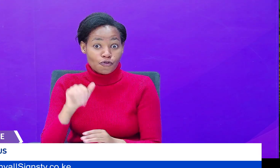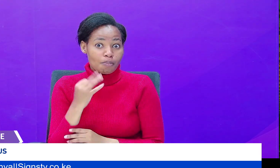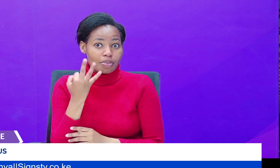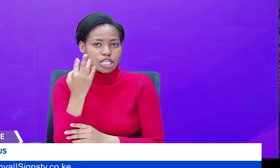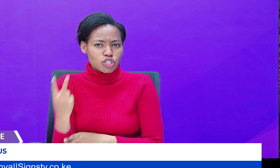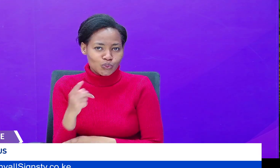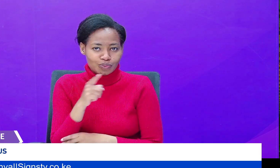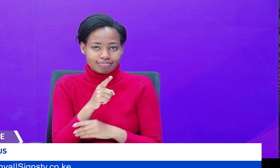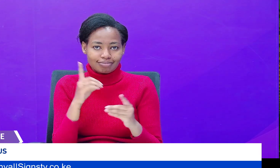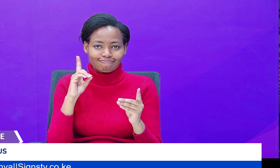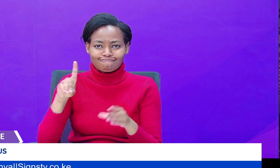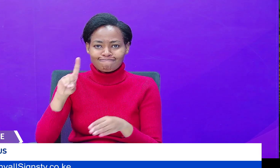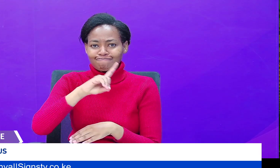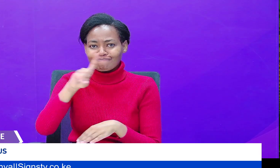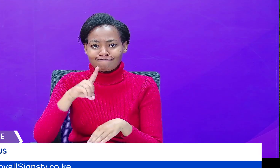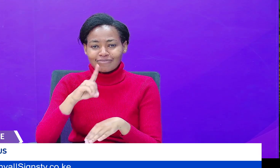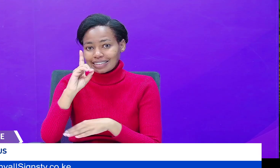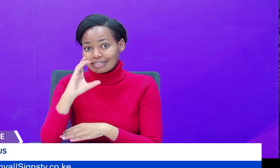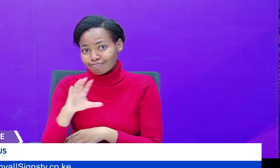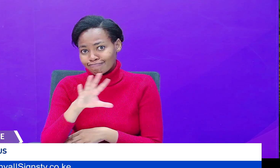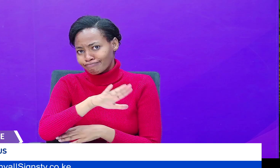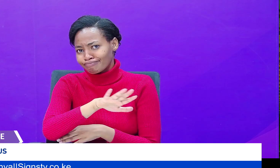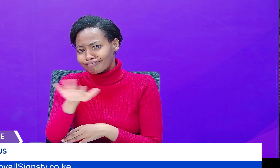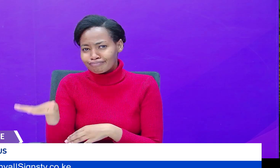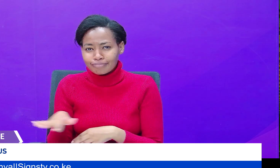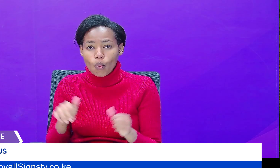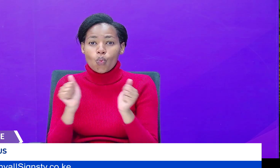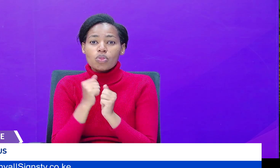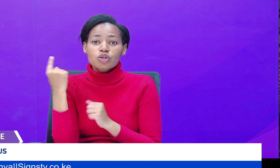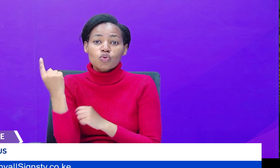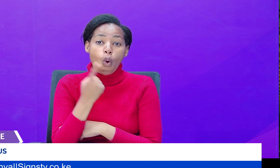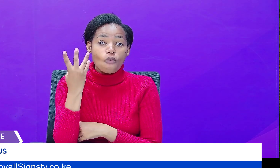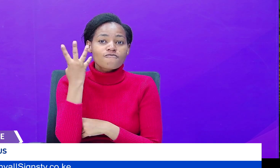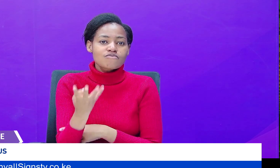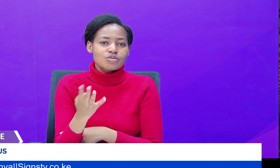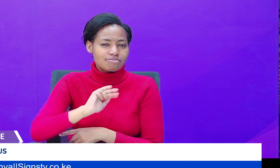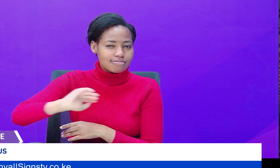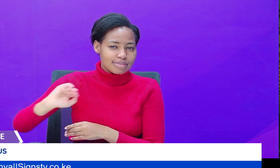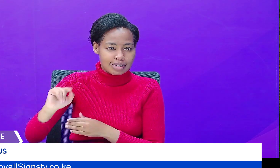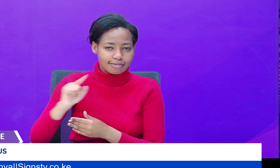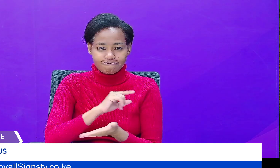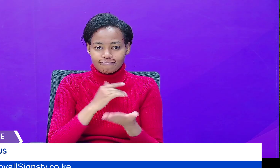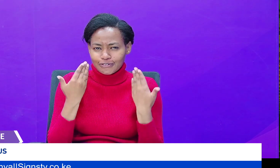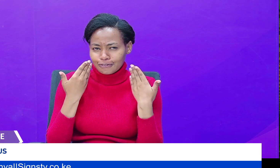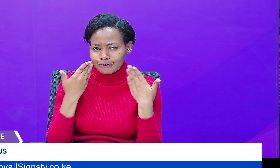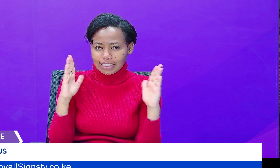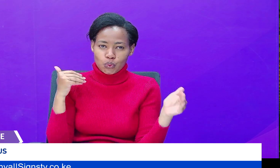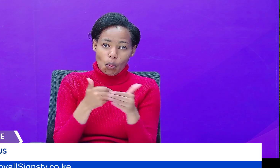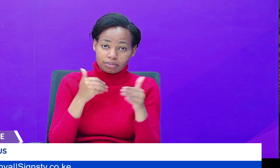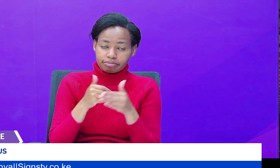so far received election results from 32 districts, with only 4 remaining to conclude the tallying